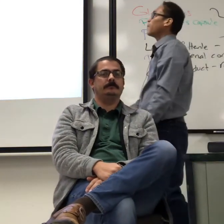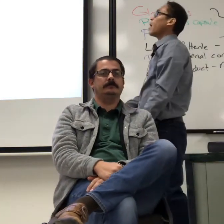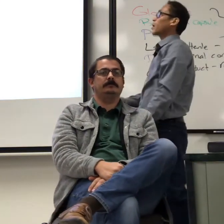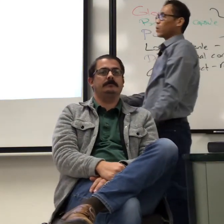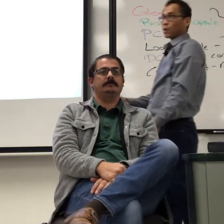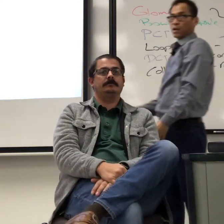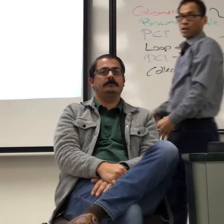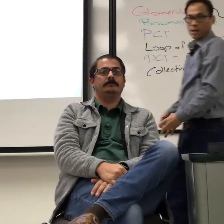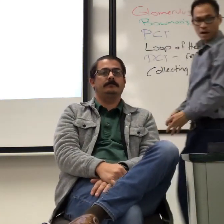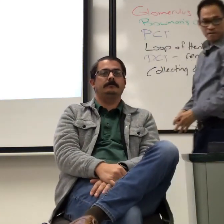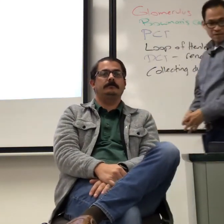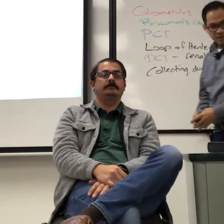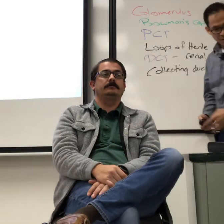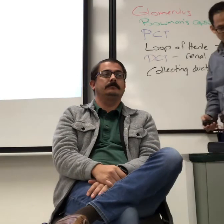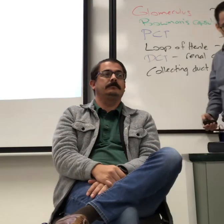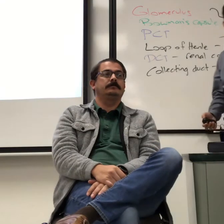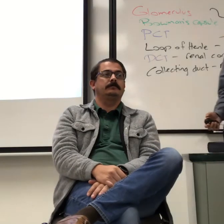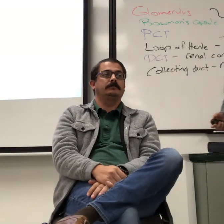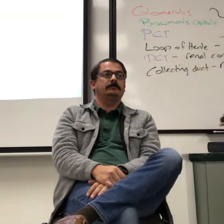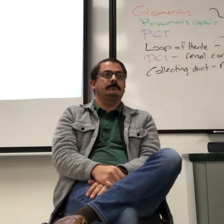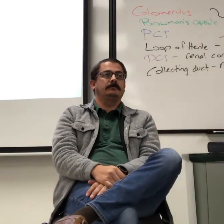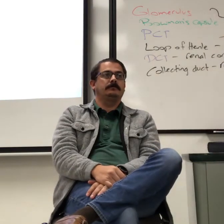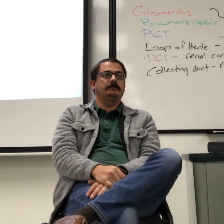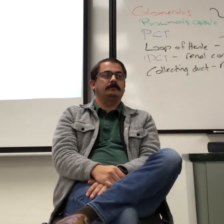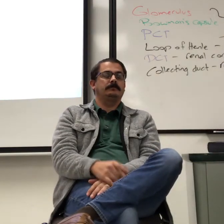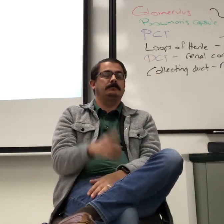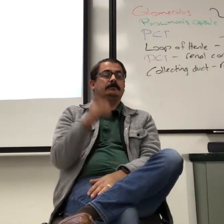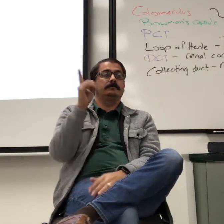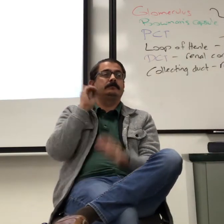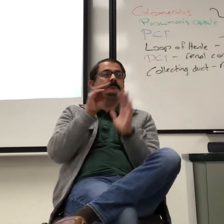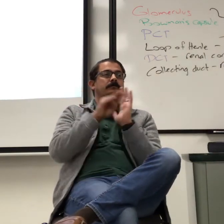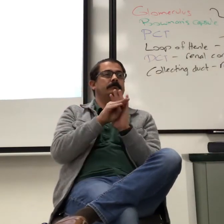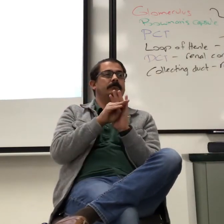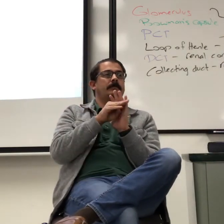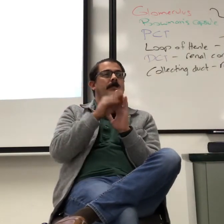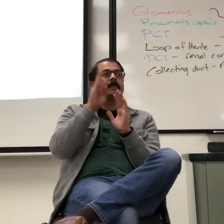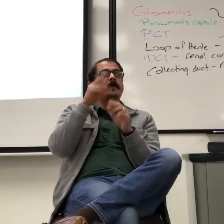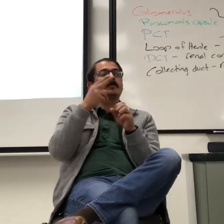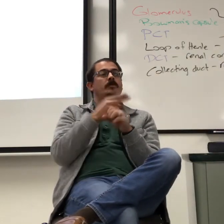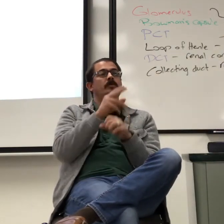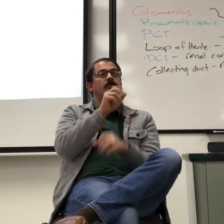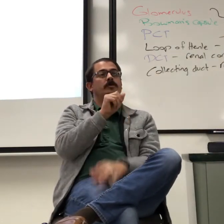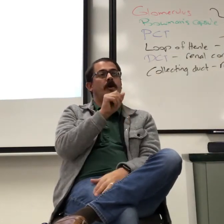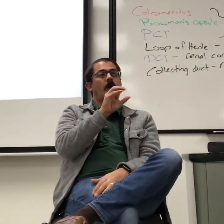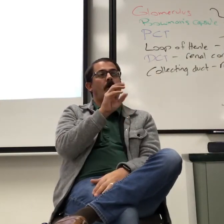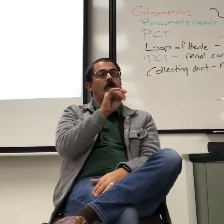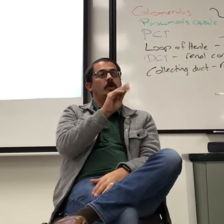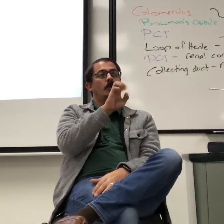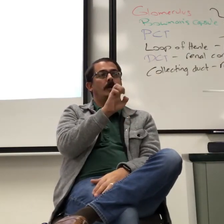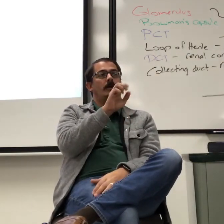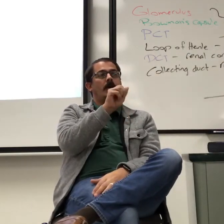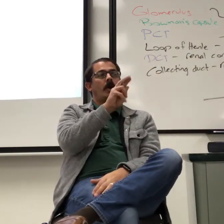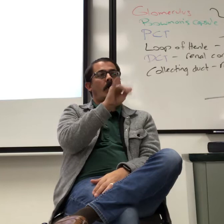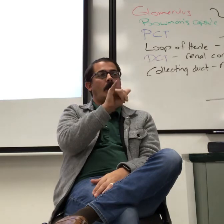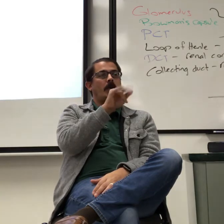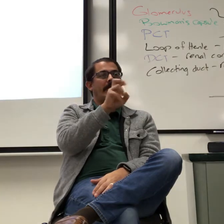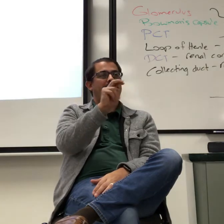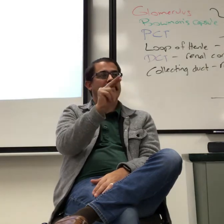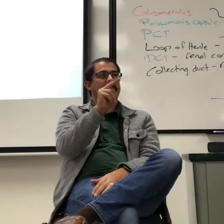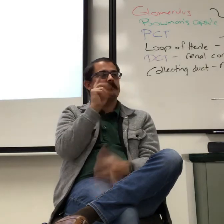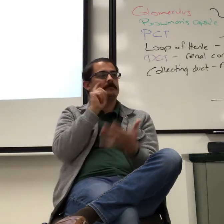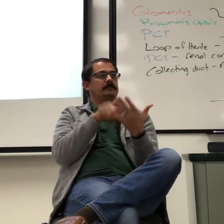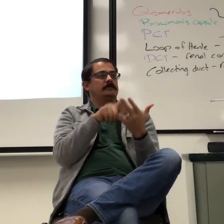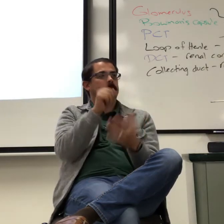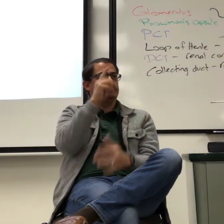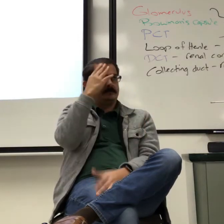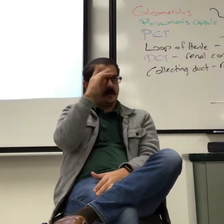Here's a model of these things, and I always use the arcuate artery and vein as a landmark because I know that's